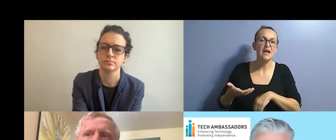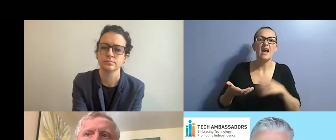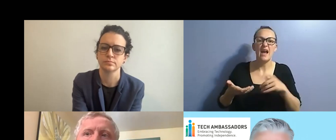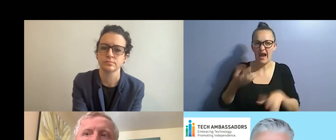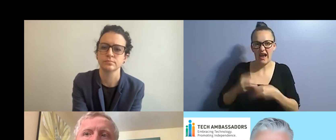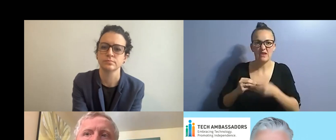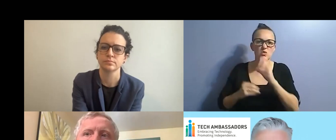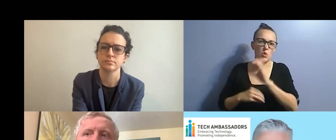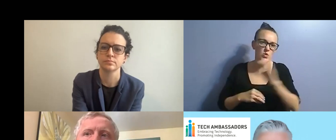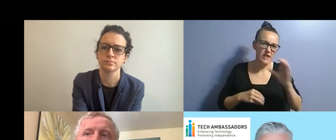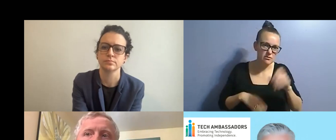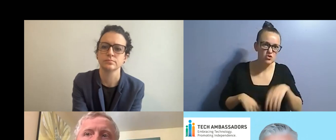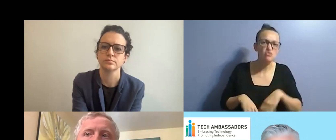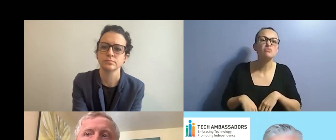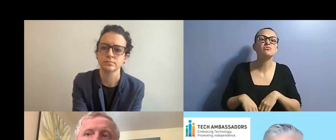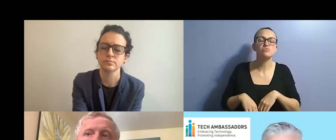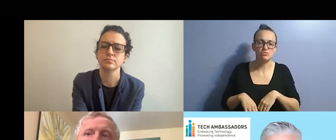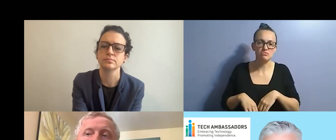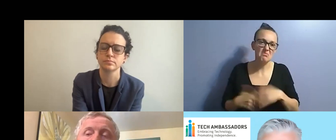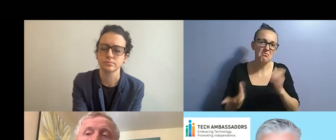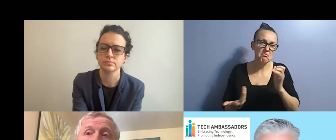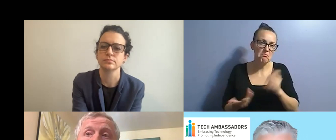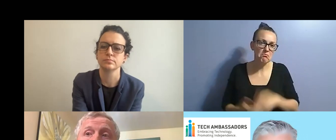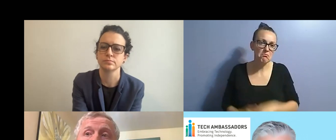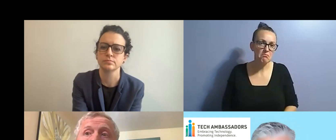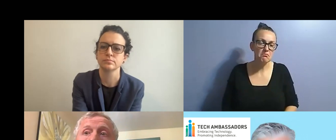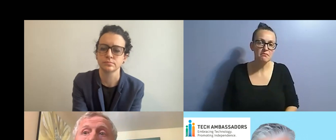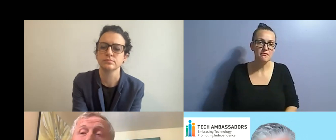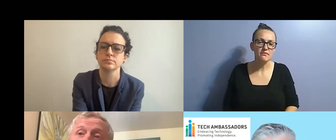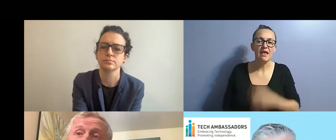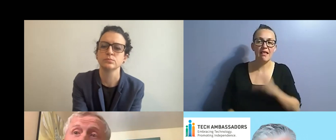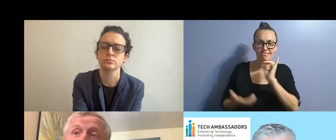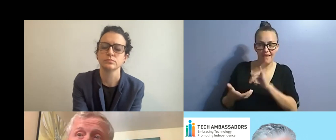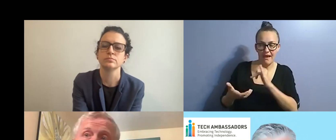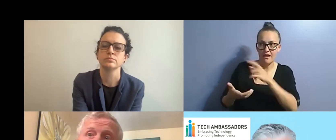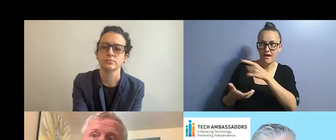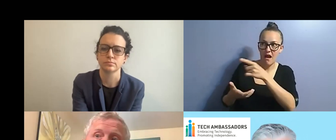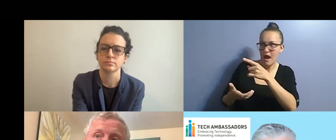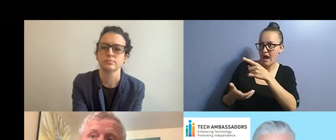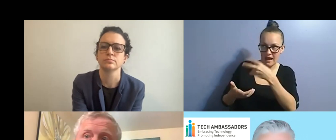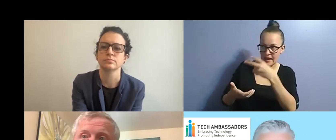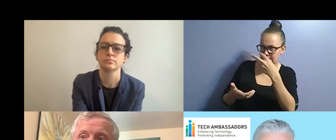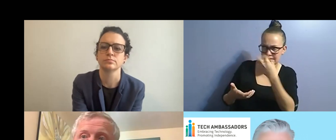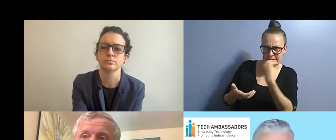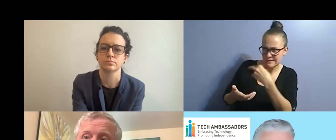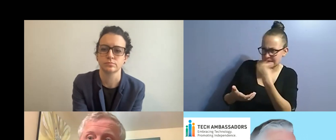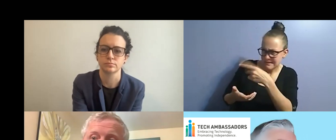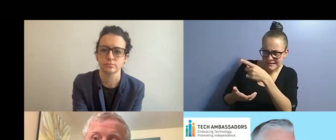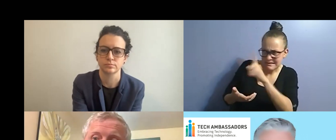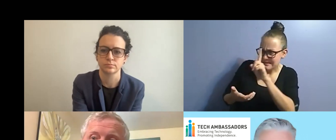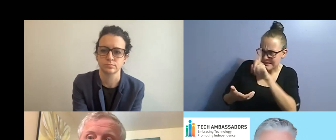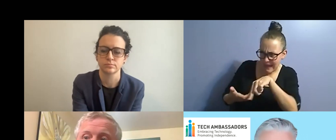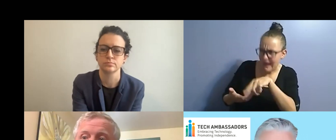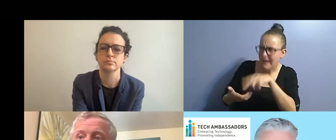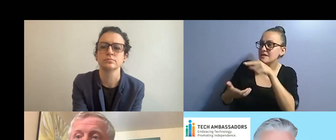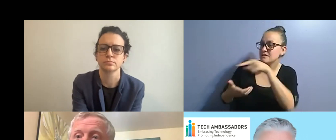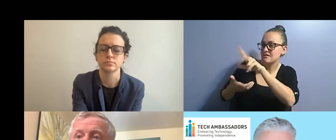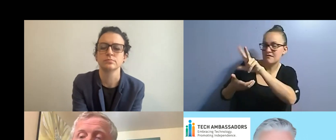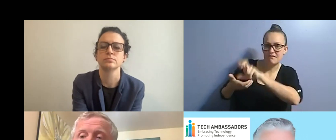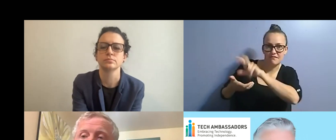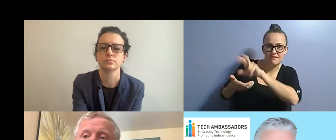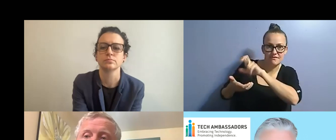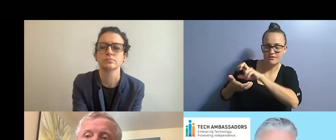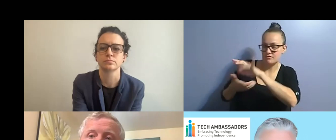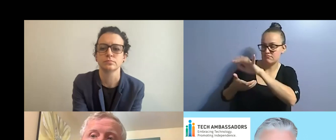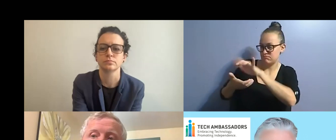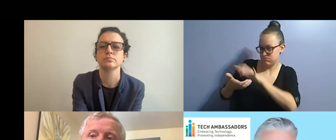caption. It's kind of like that. It tells me what she just said. Yeah, that's a